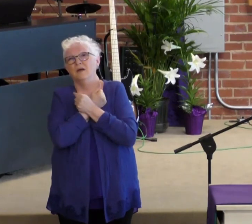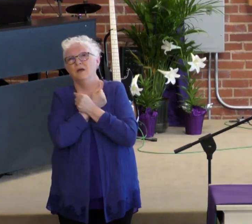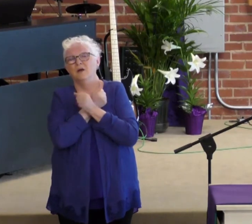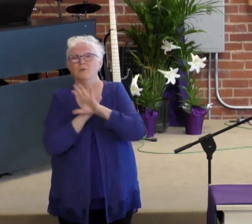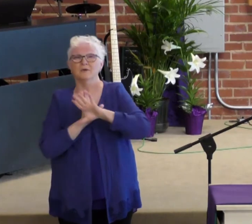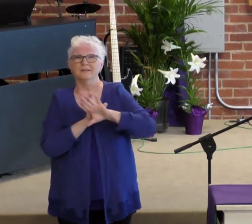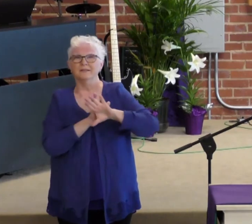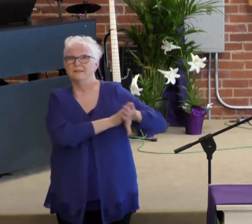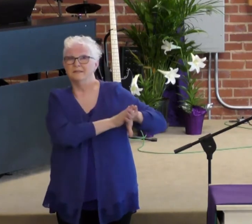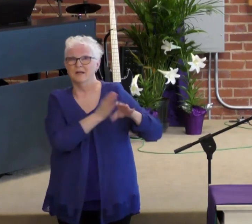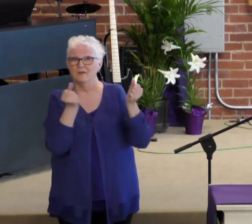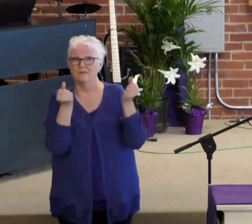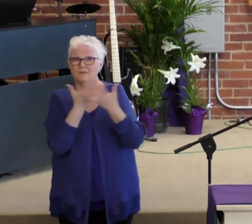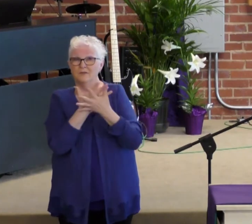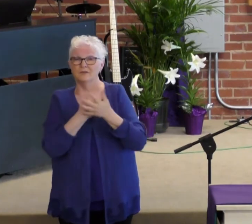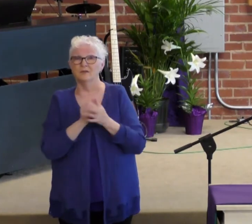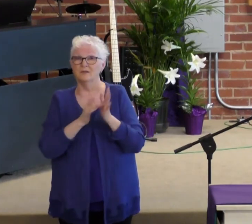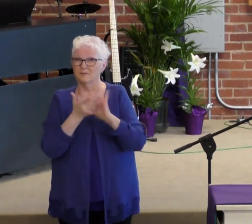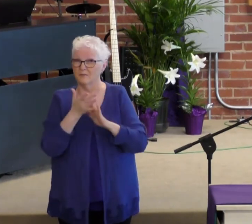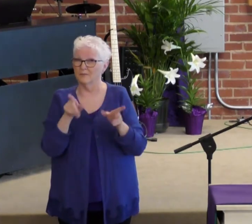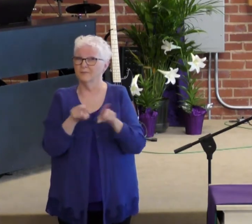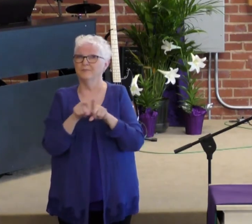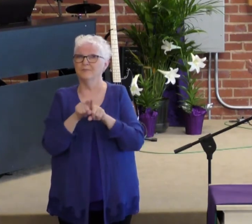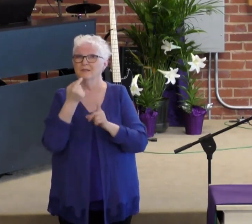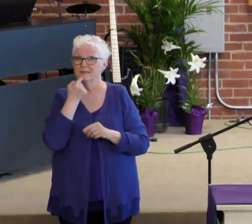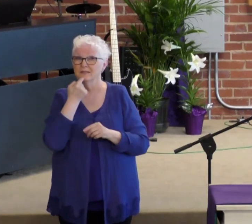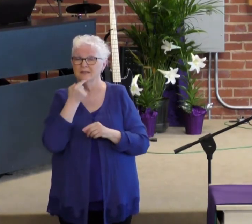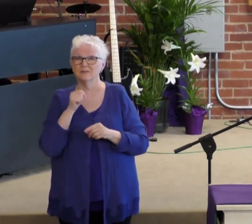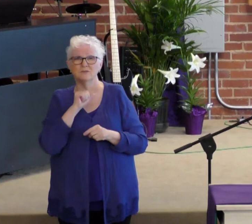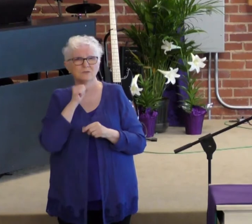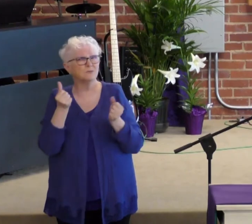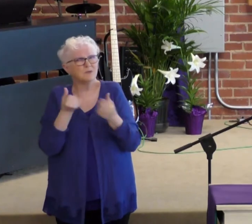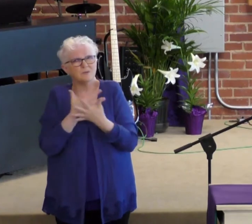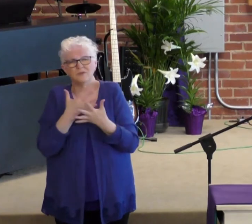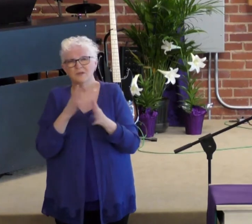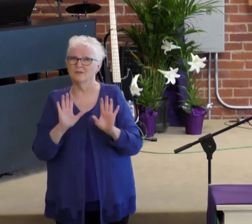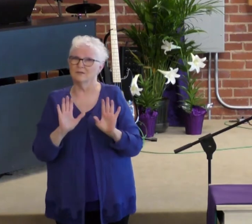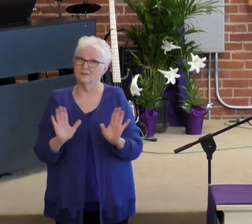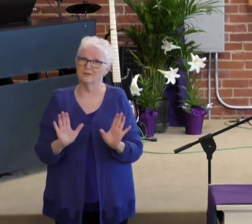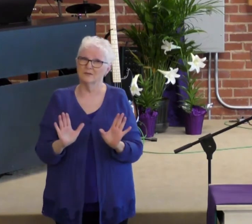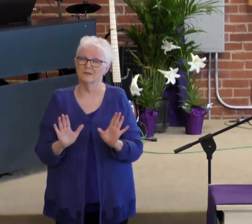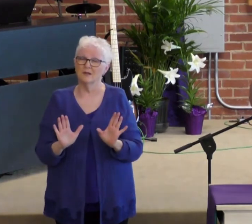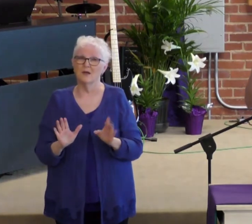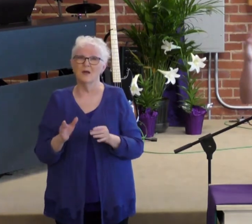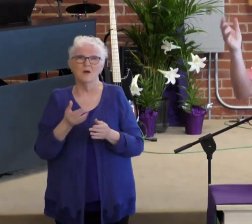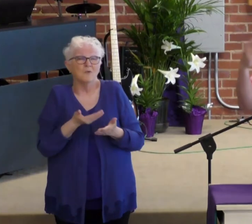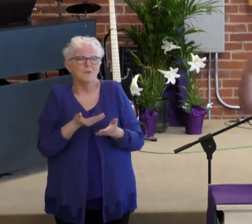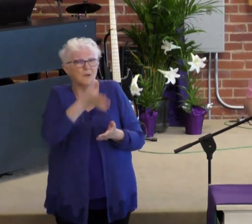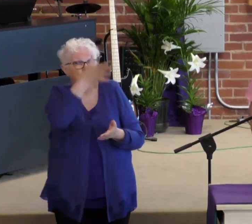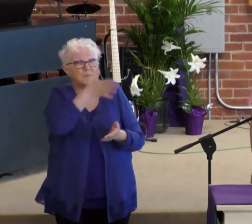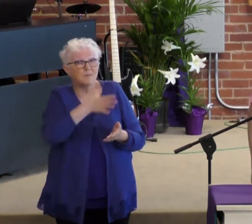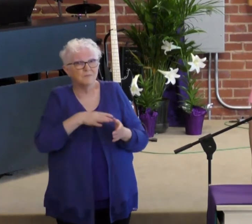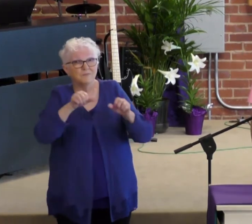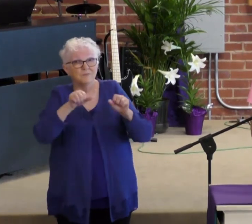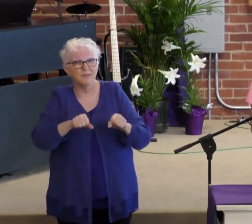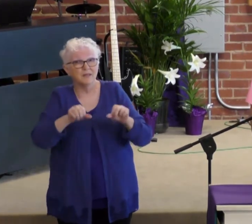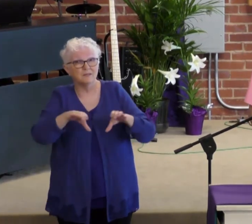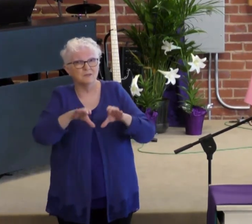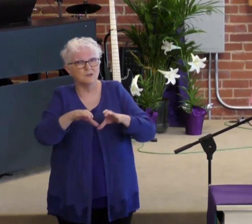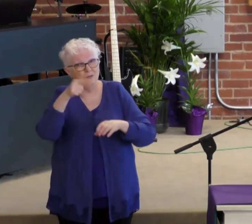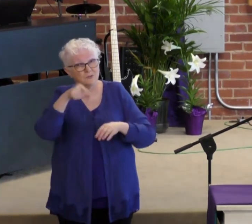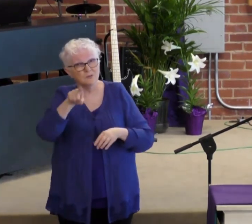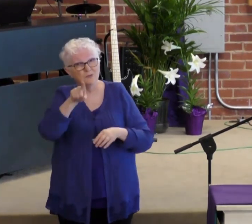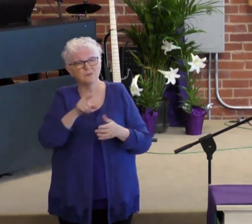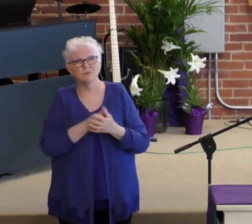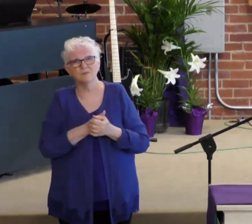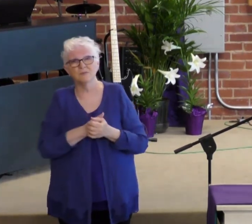fear. And the Bible also says, do not fear what man can do to you, right?